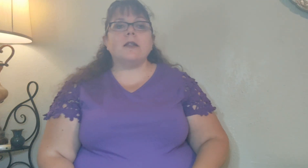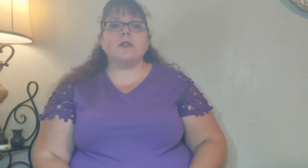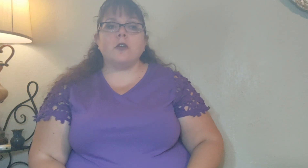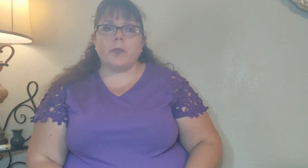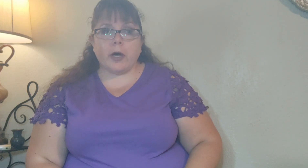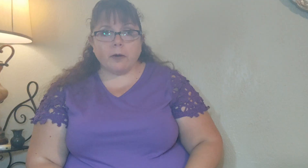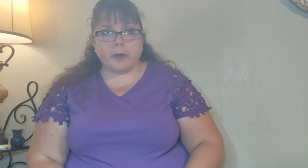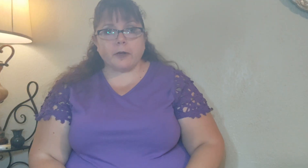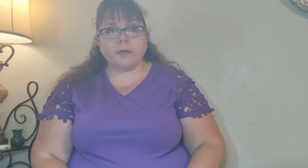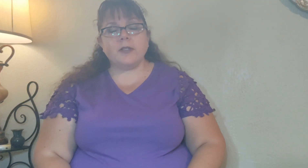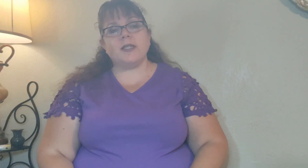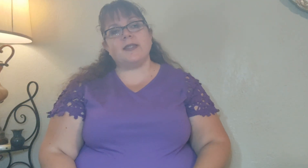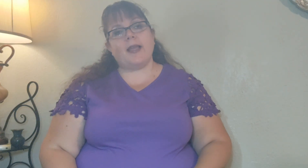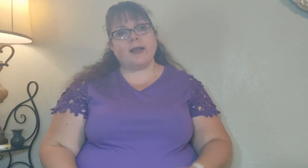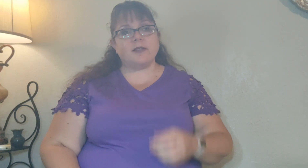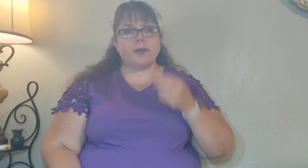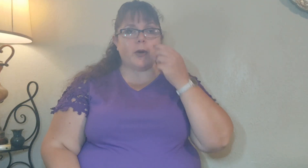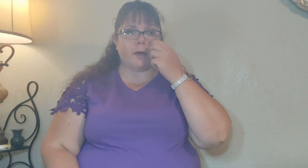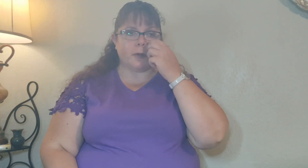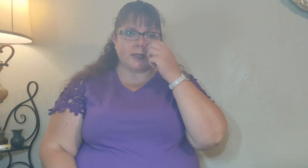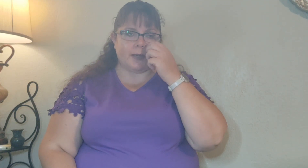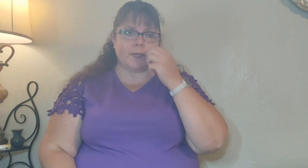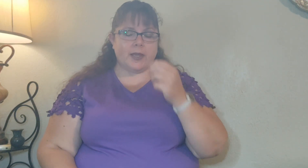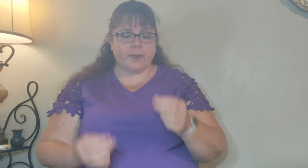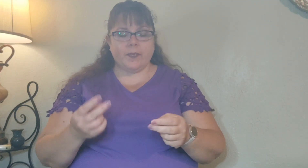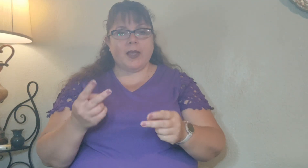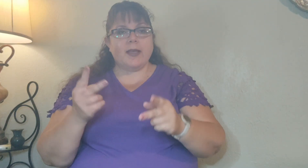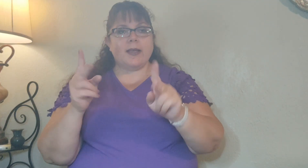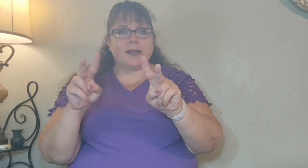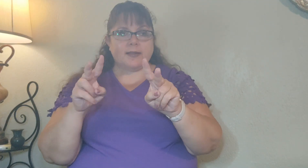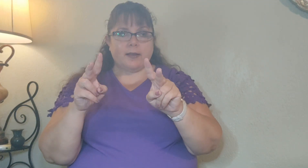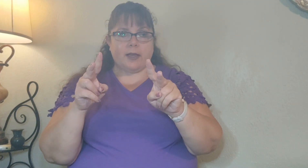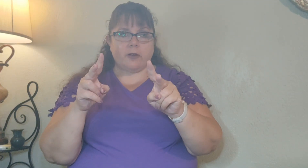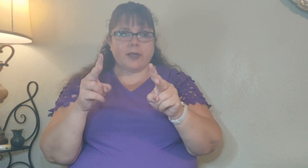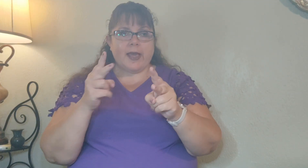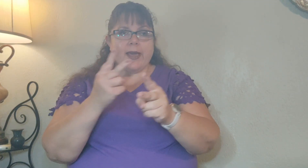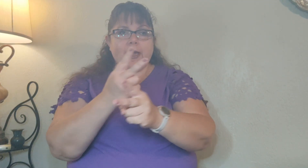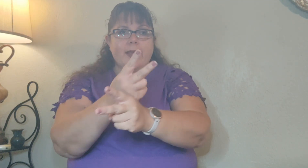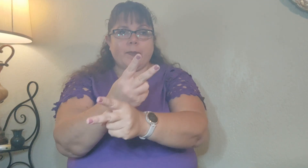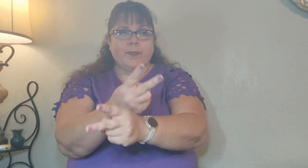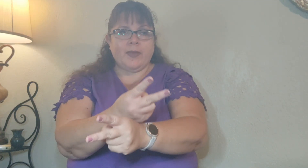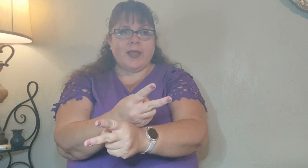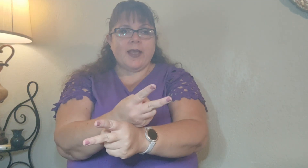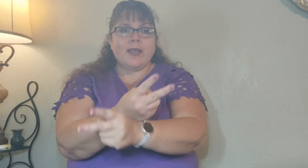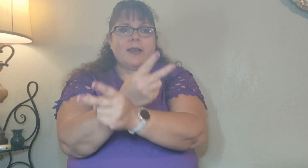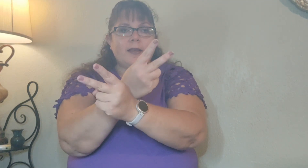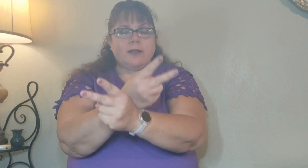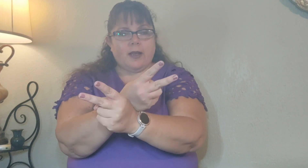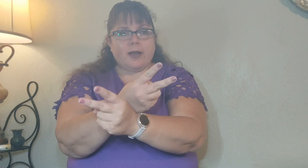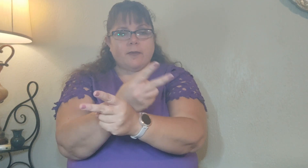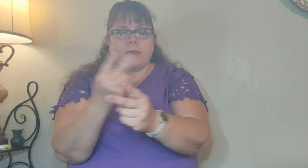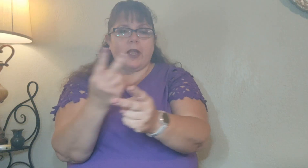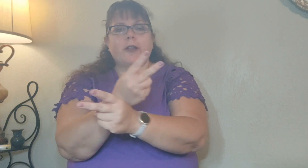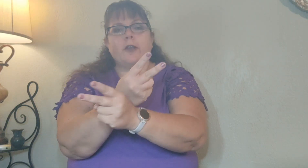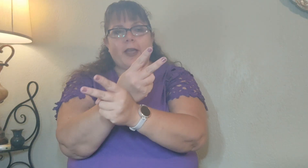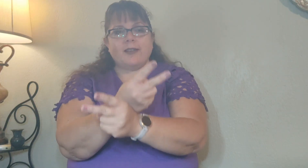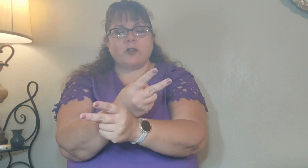And to borrow, to ask to borrow something, is the letter K, and your hands